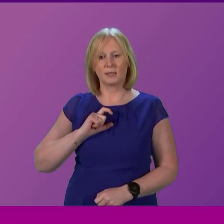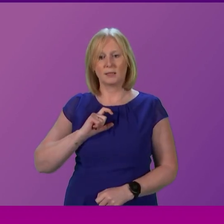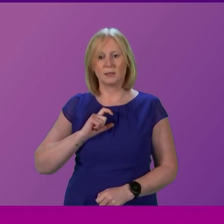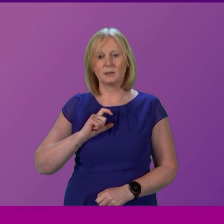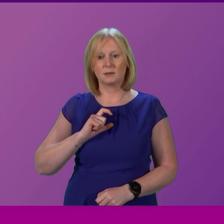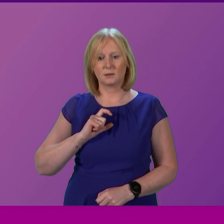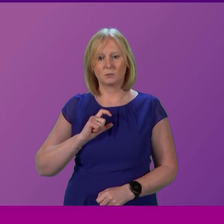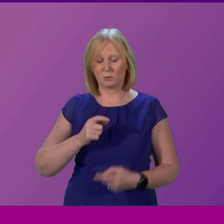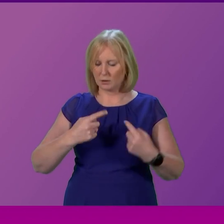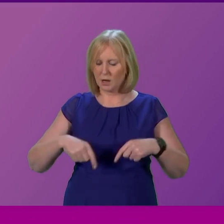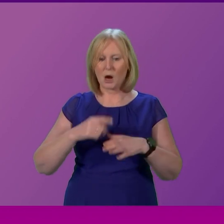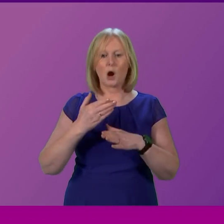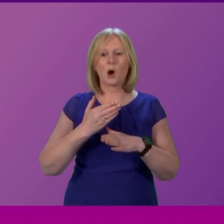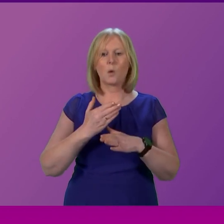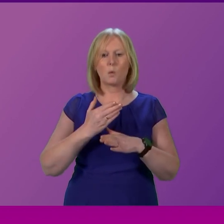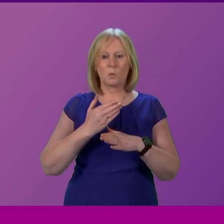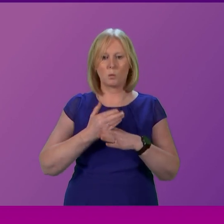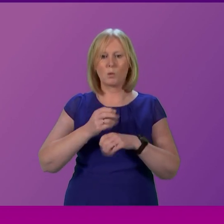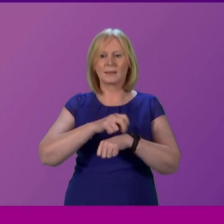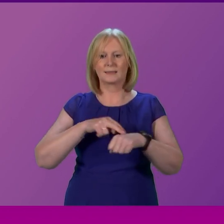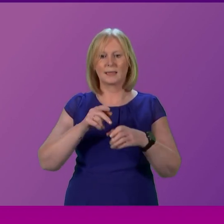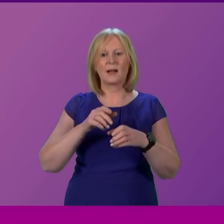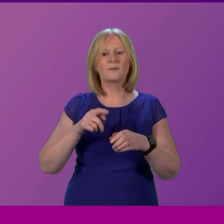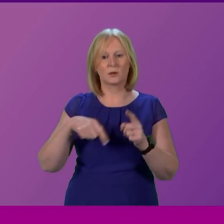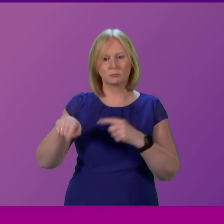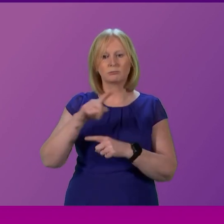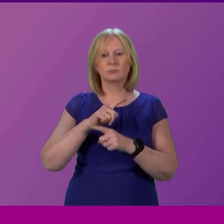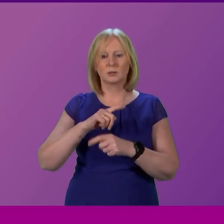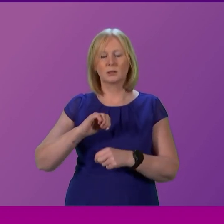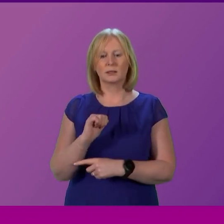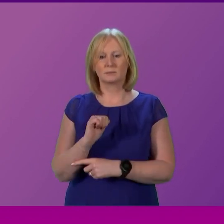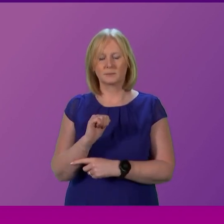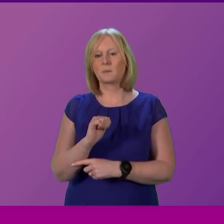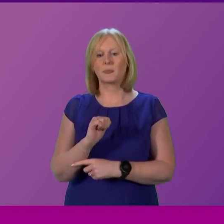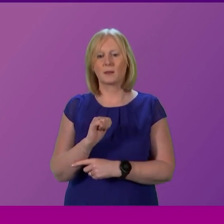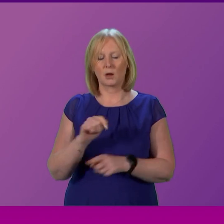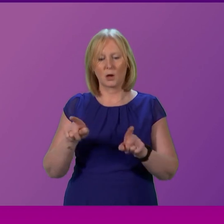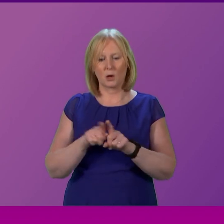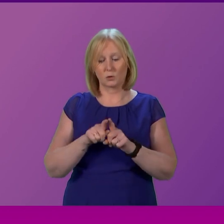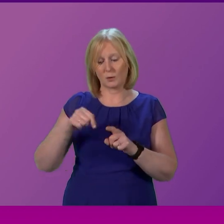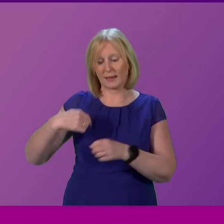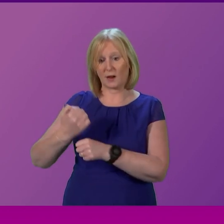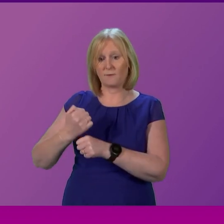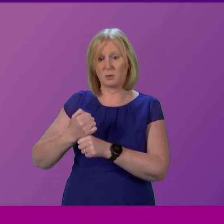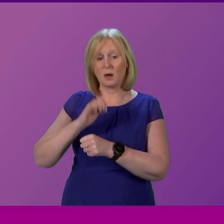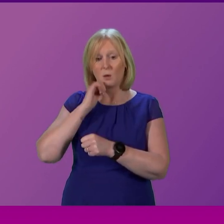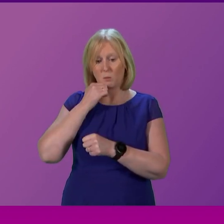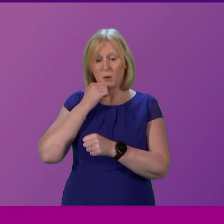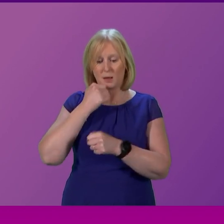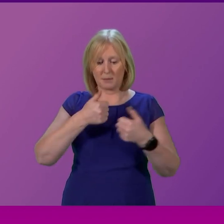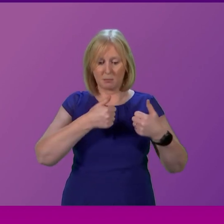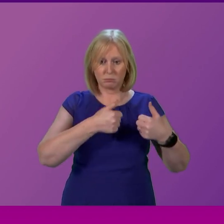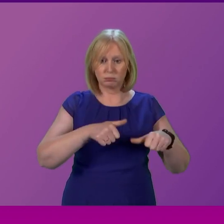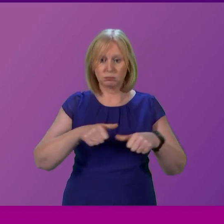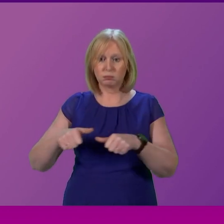incredible workforce and the determined will, certainly of this government, these challenges will be met. Not only will they